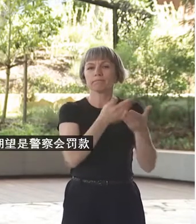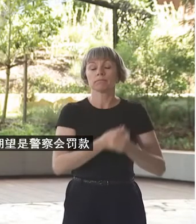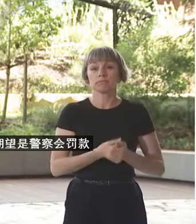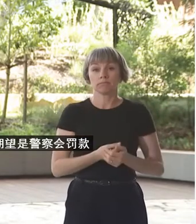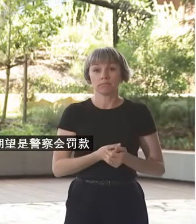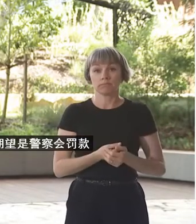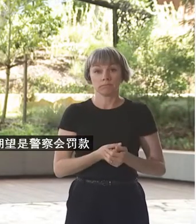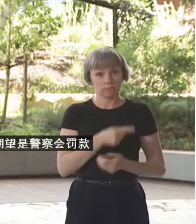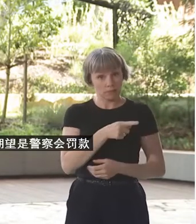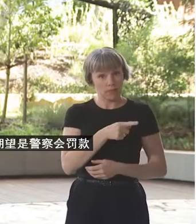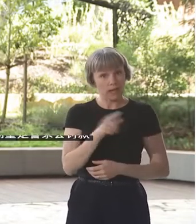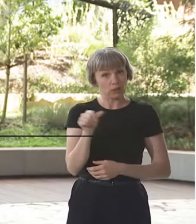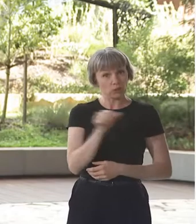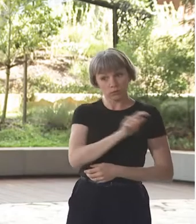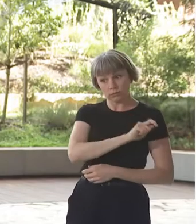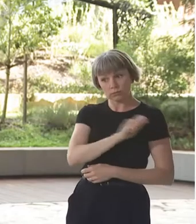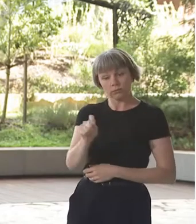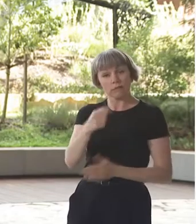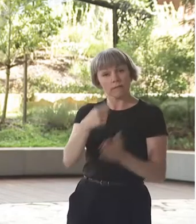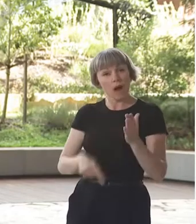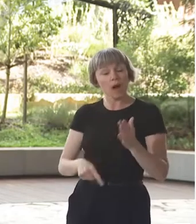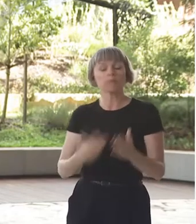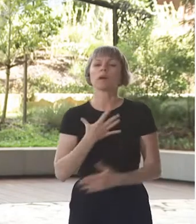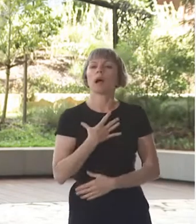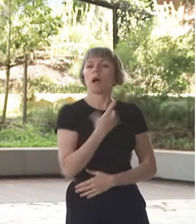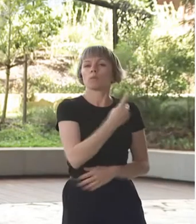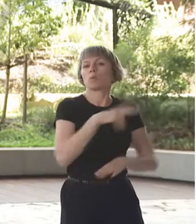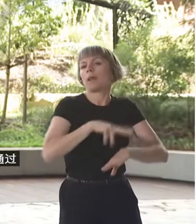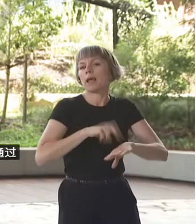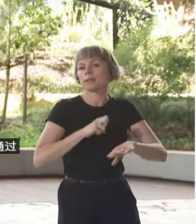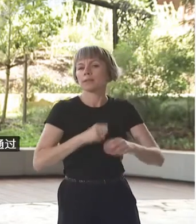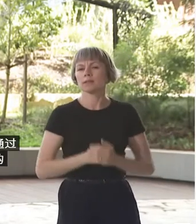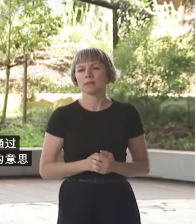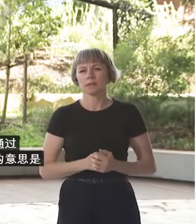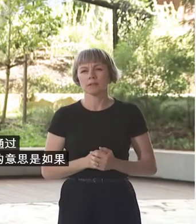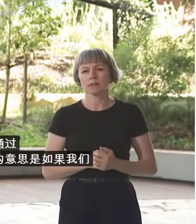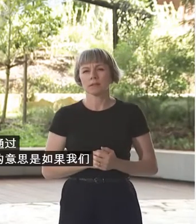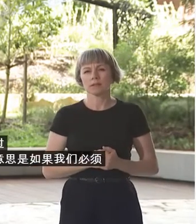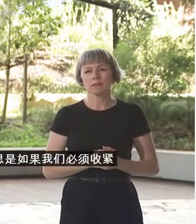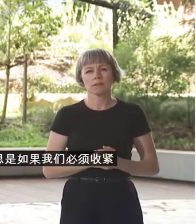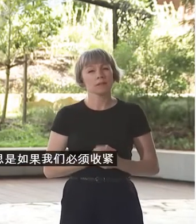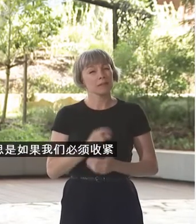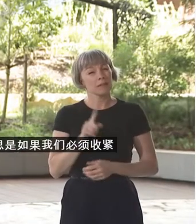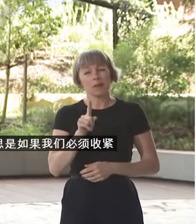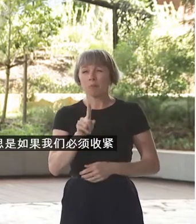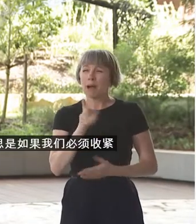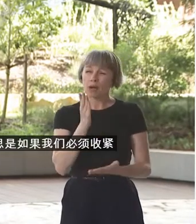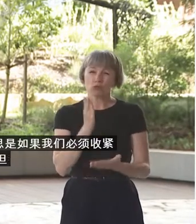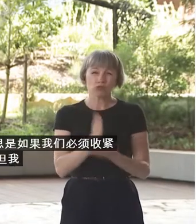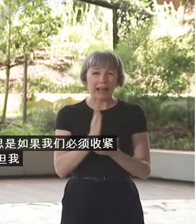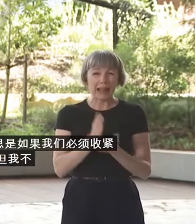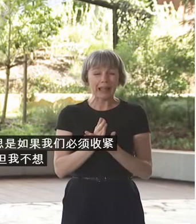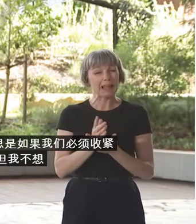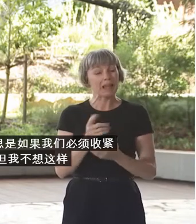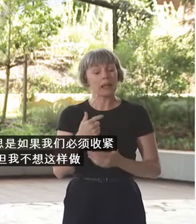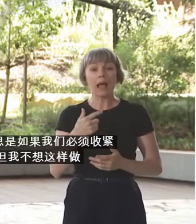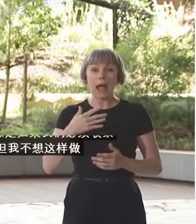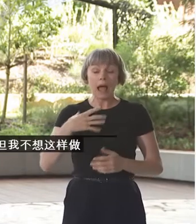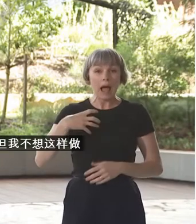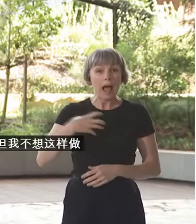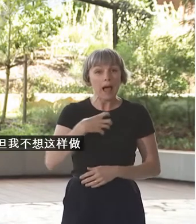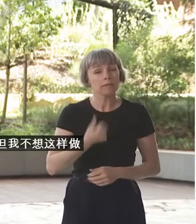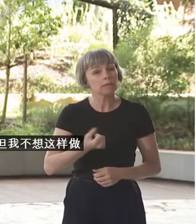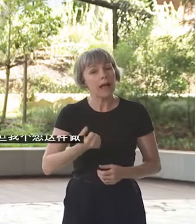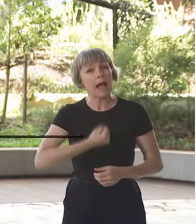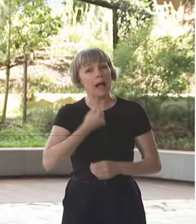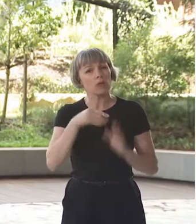in place by the police force. But even if it is through a loophole, I mean, if we have to tighten loopholes, we will. But I don't want to do